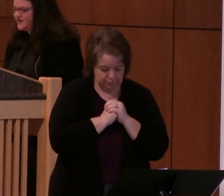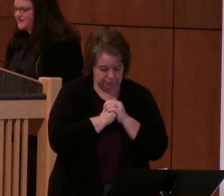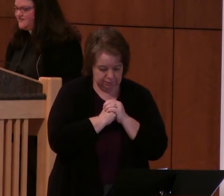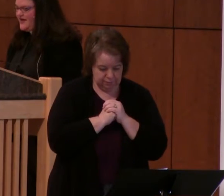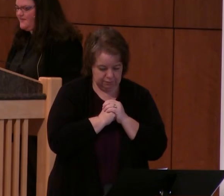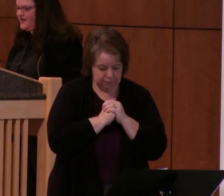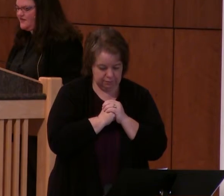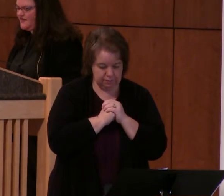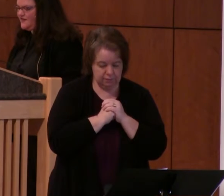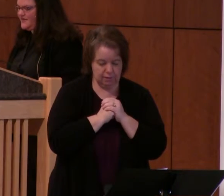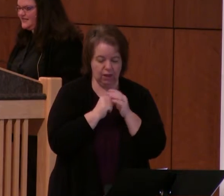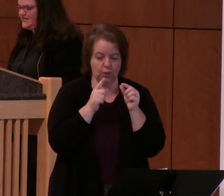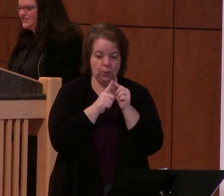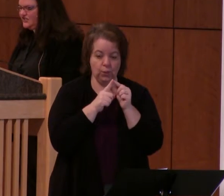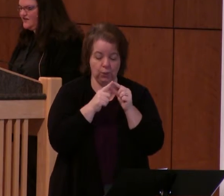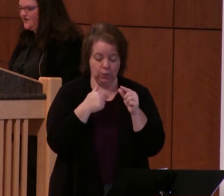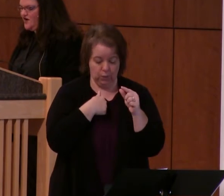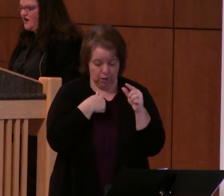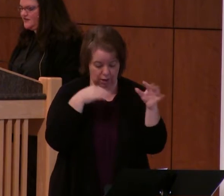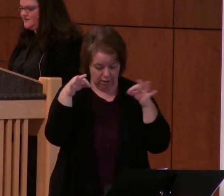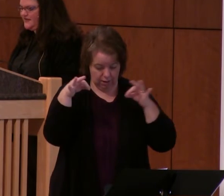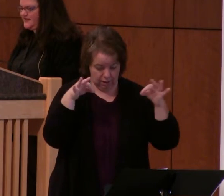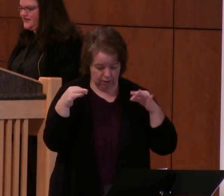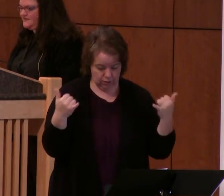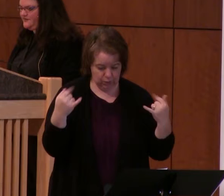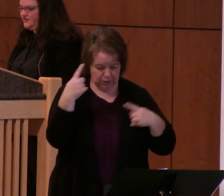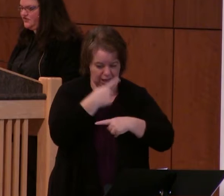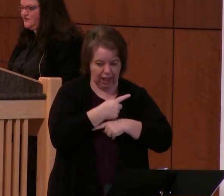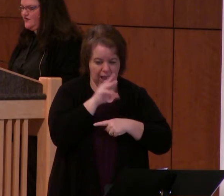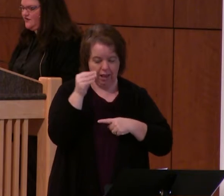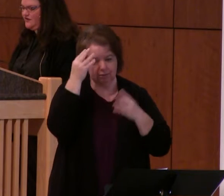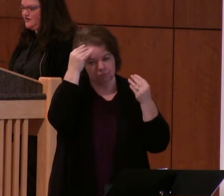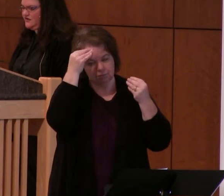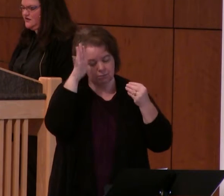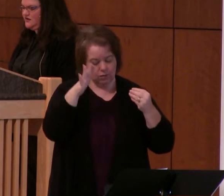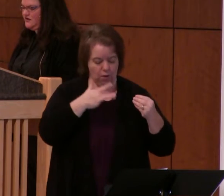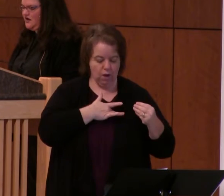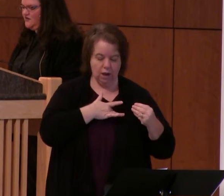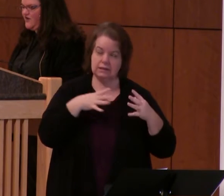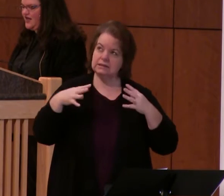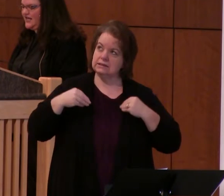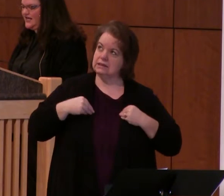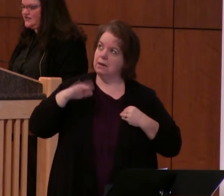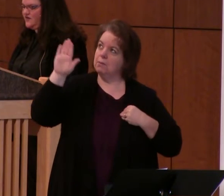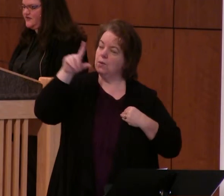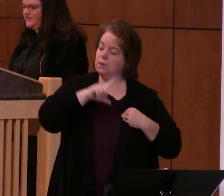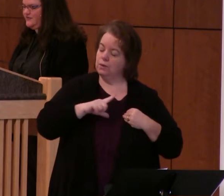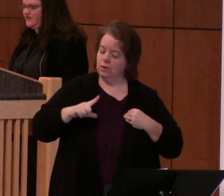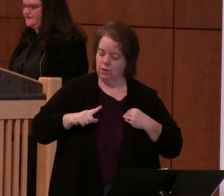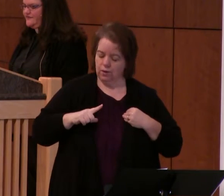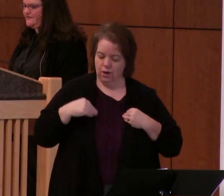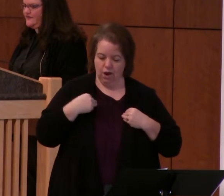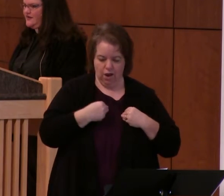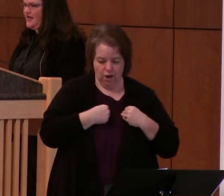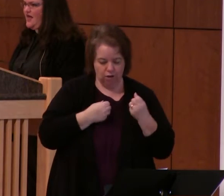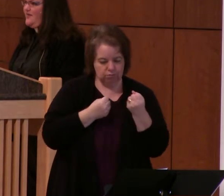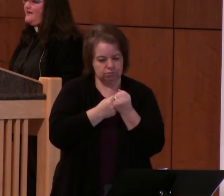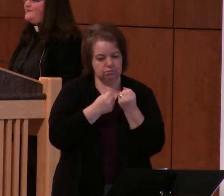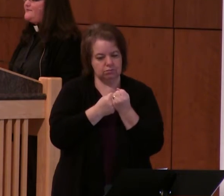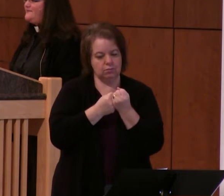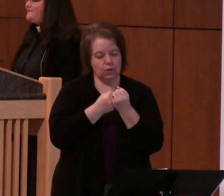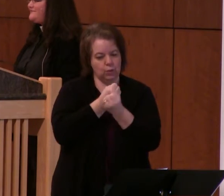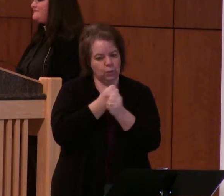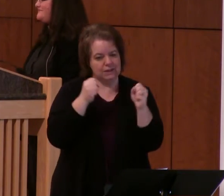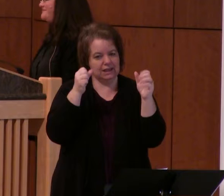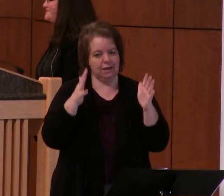May the words of my mouth and the meditation of our hearts be acceptable to you, O Lord, our rock and our Redeemer.